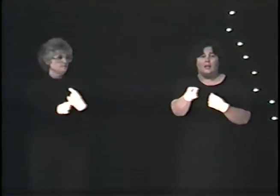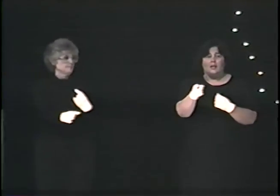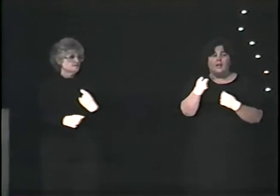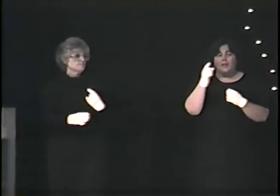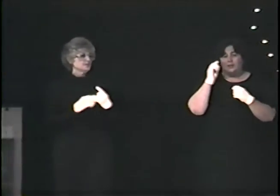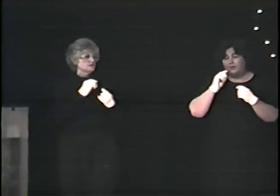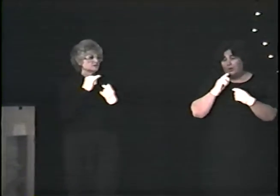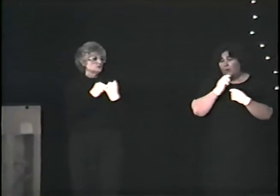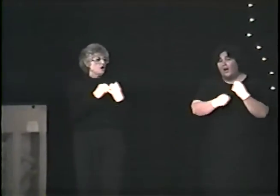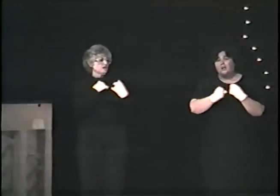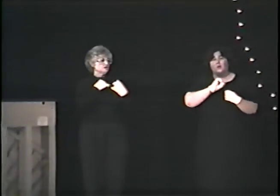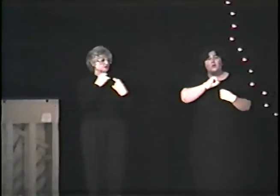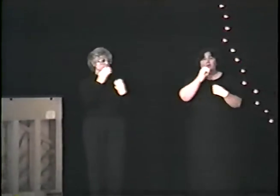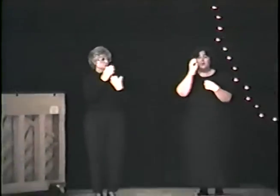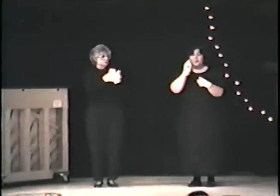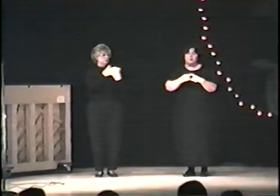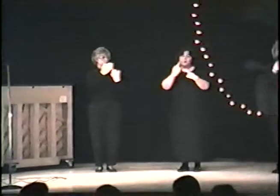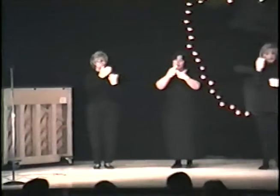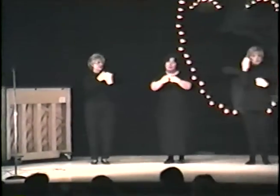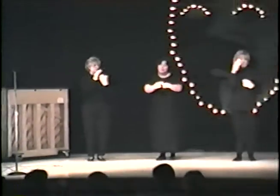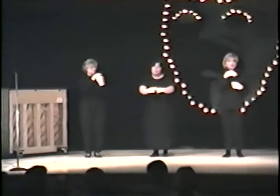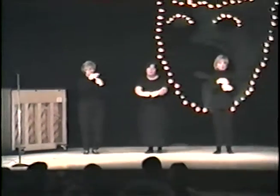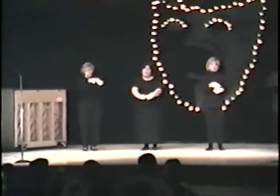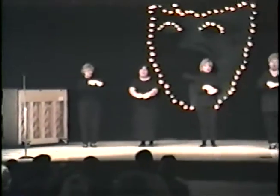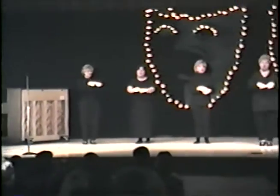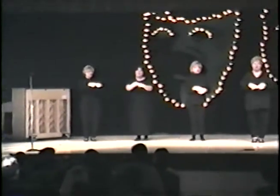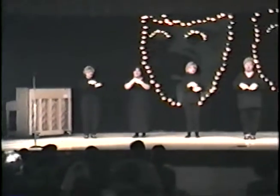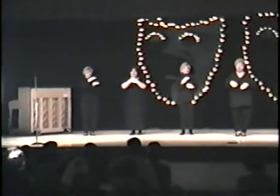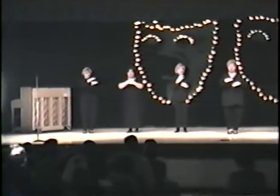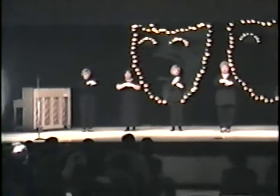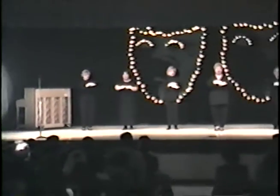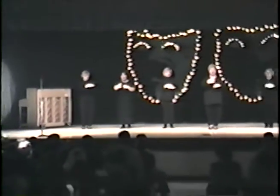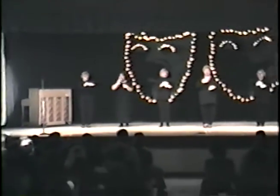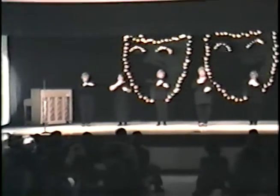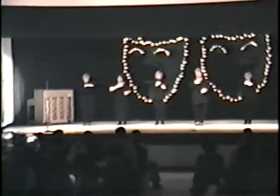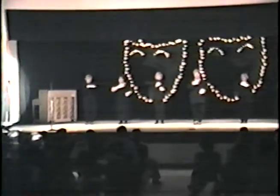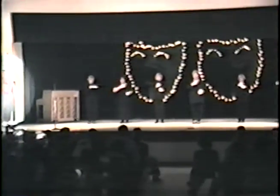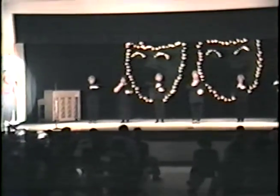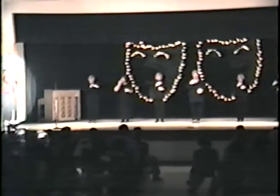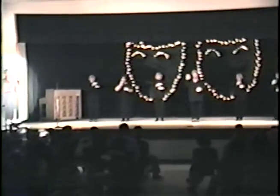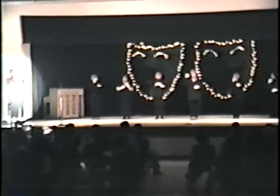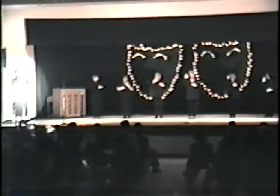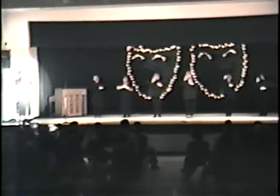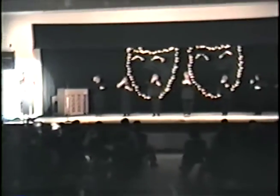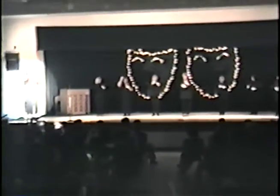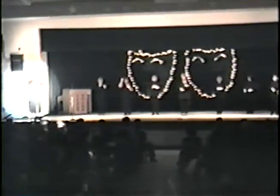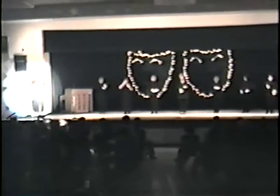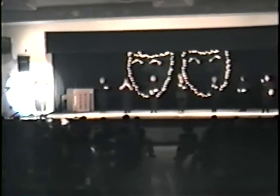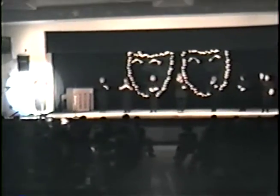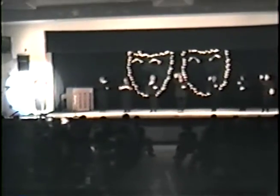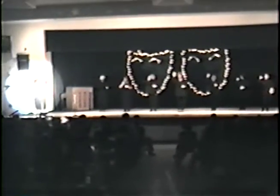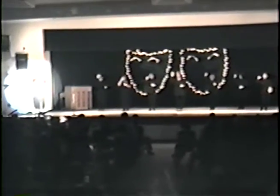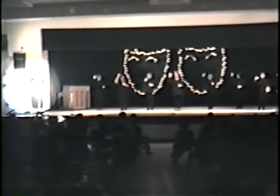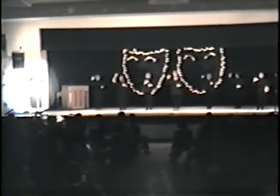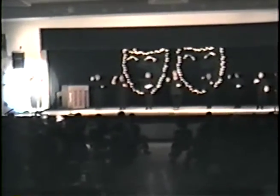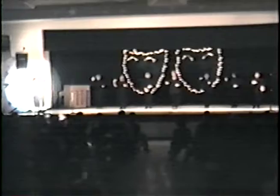and so I learned to depend on me. I decided long ago,